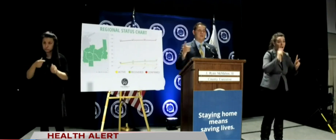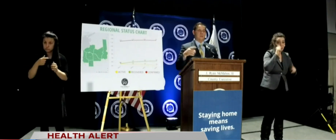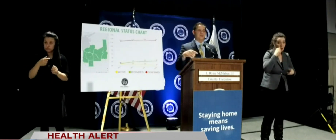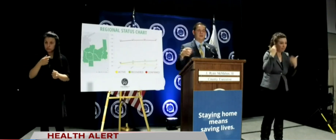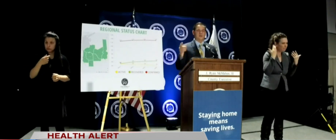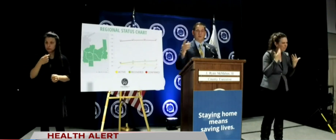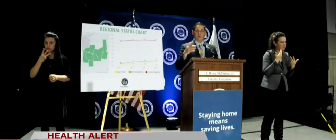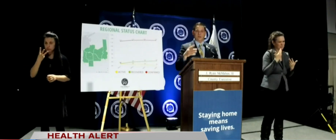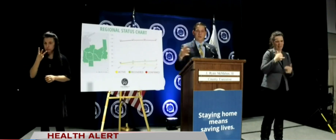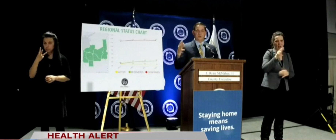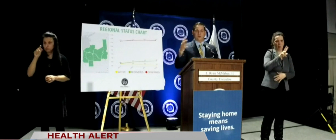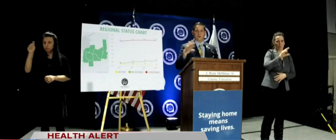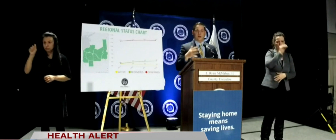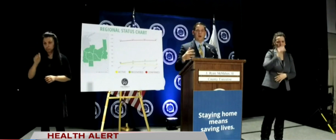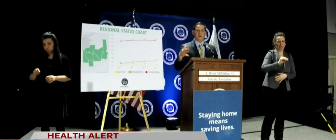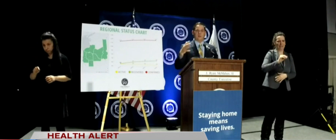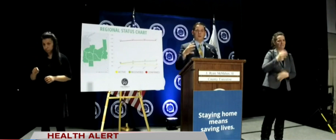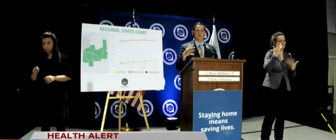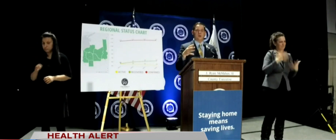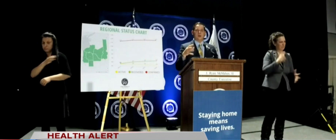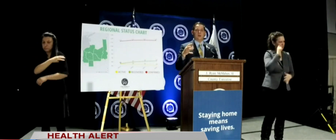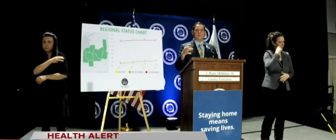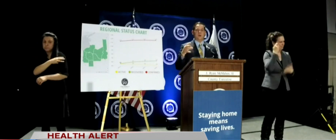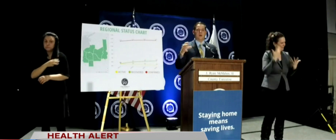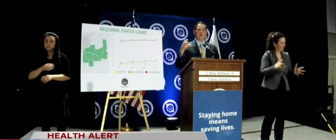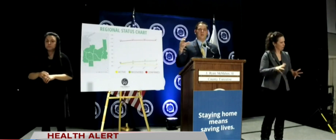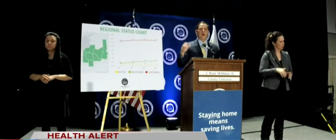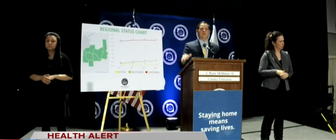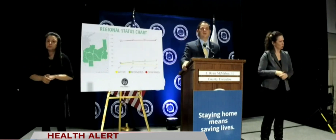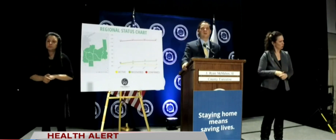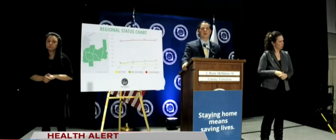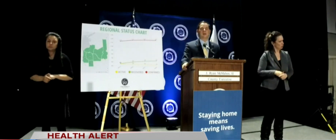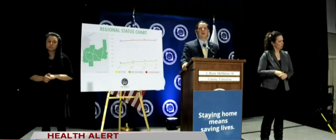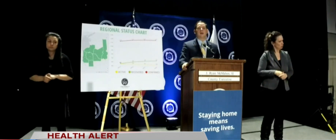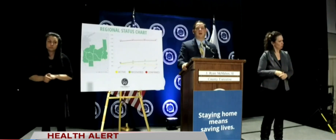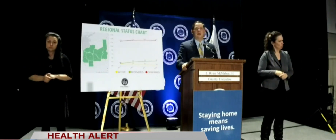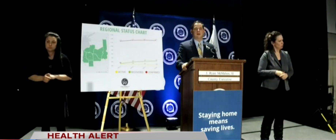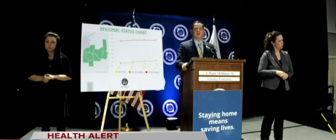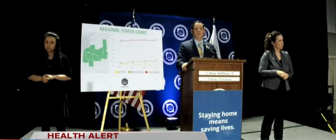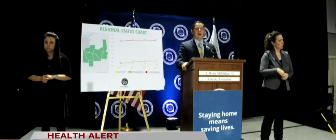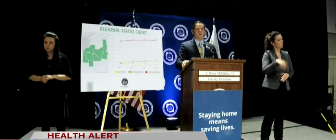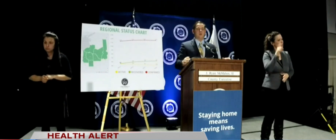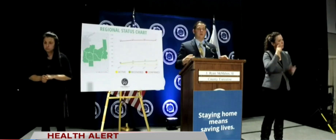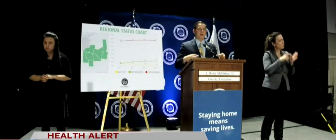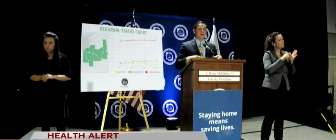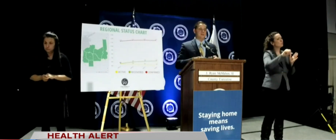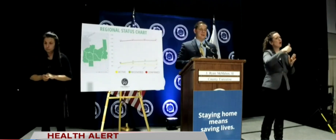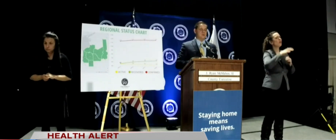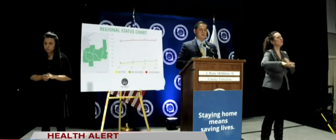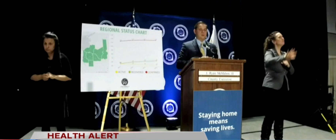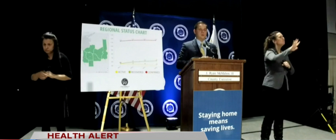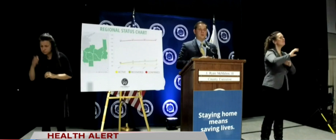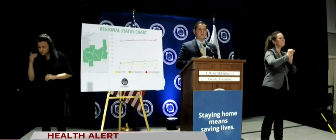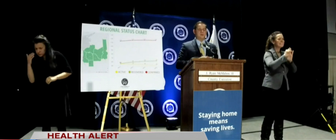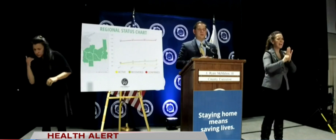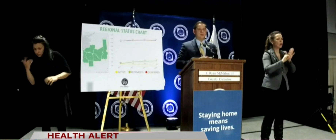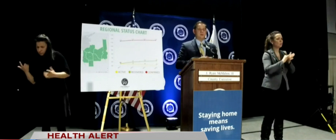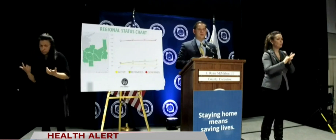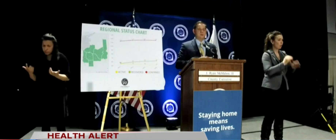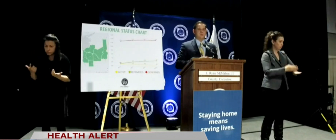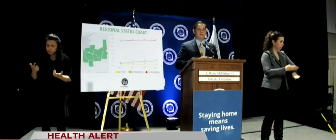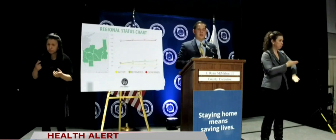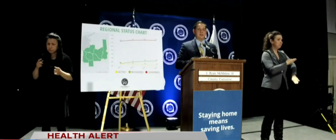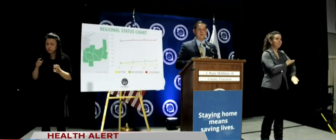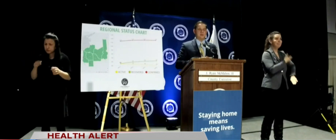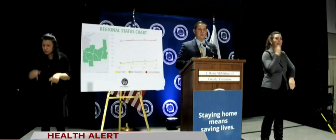representative of the region when you look at all the numbers compared to other parts of the state. And why are we doing better in Central too?